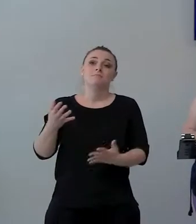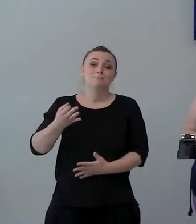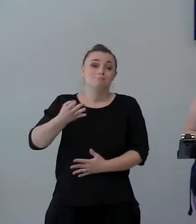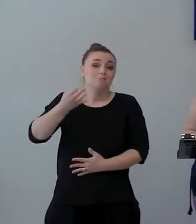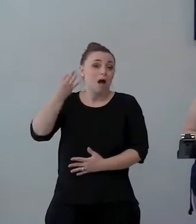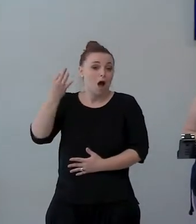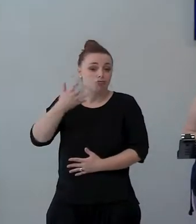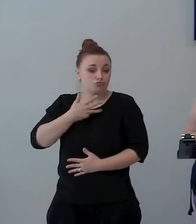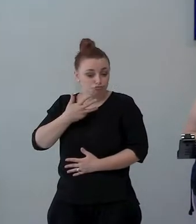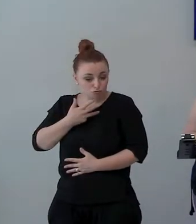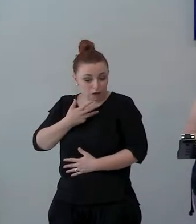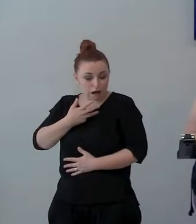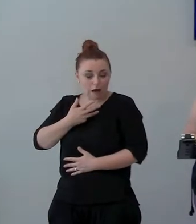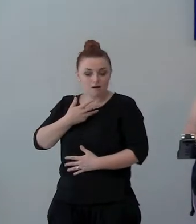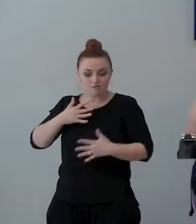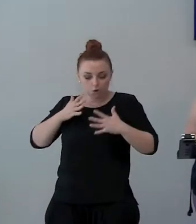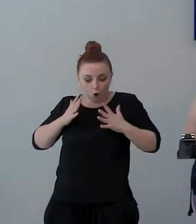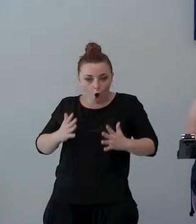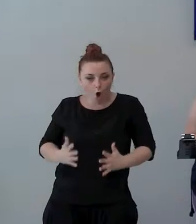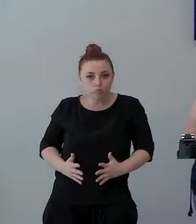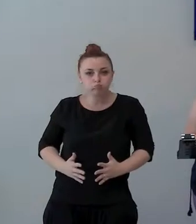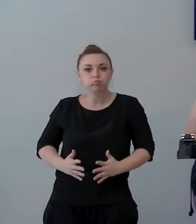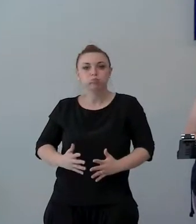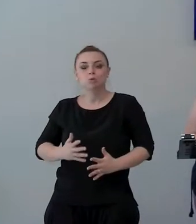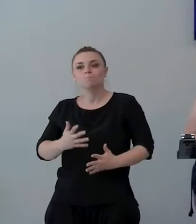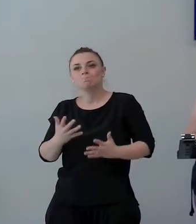un dolore fisico. Maybe